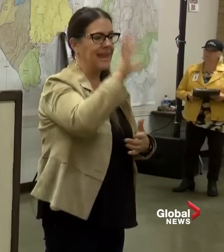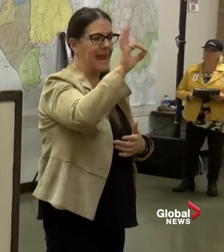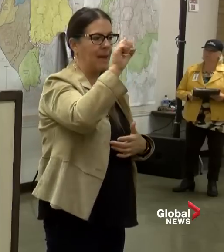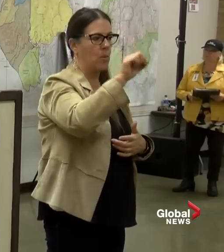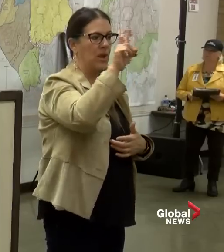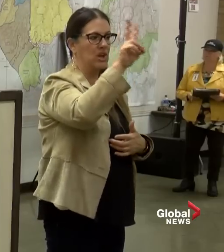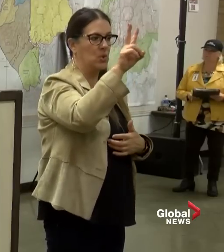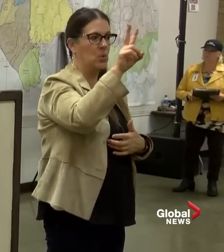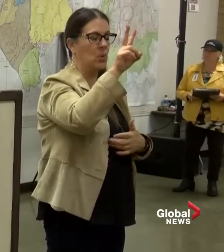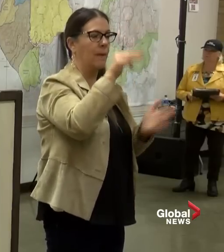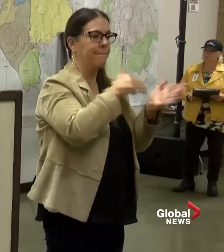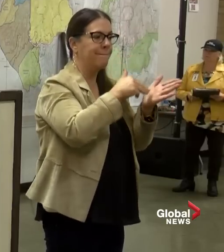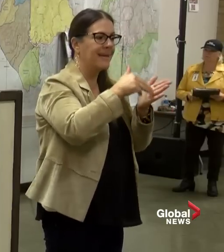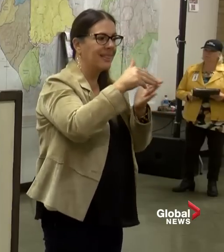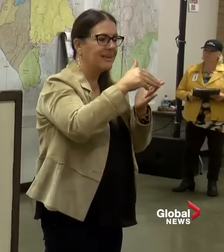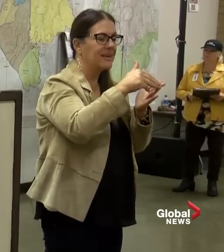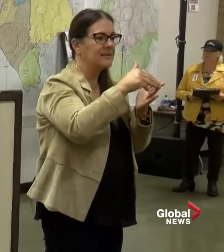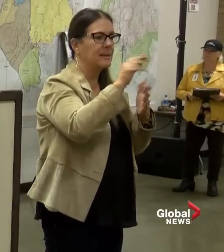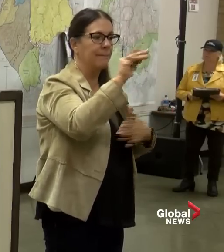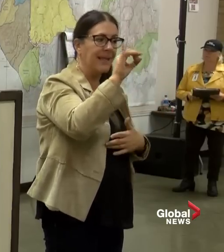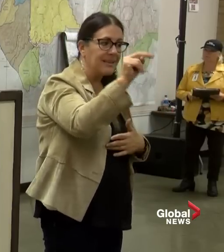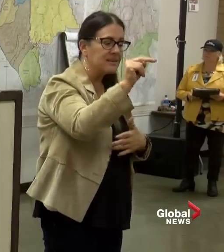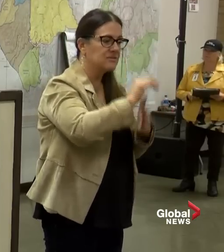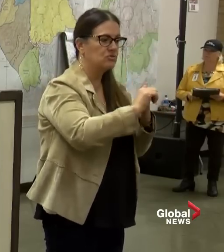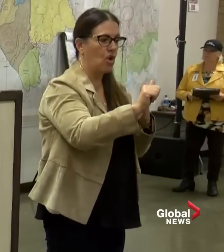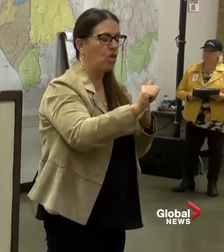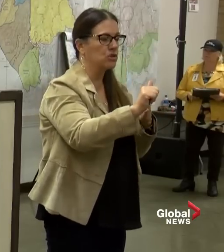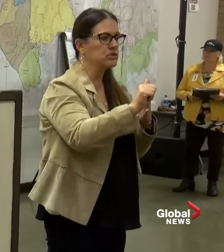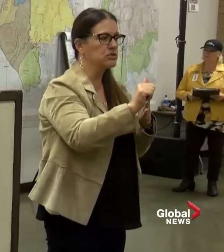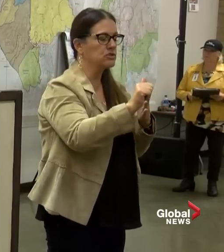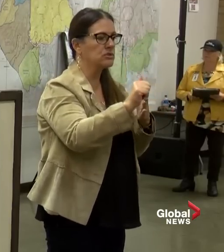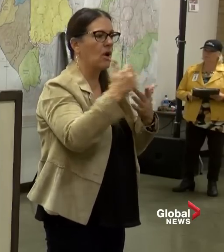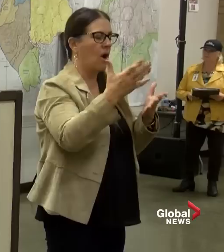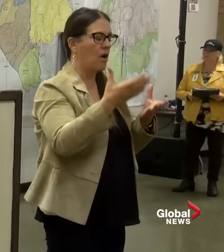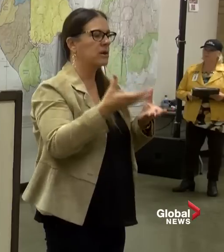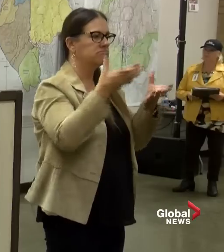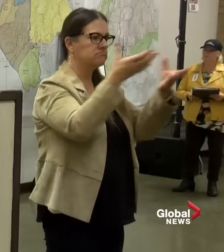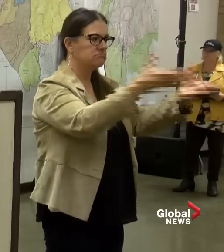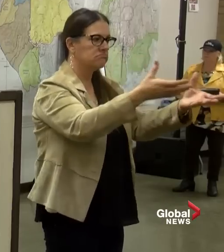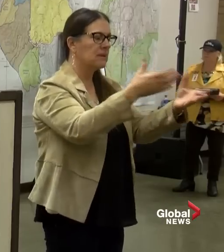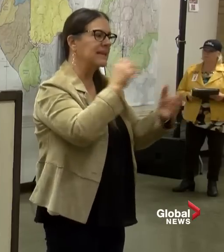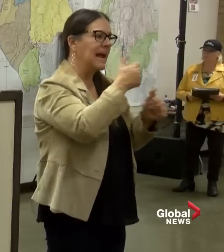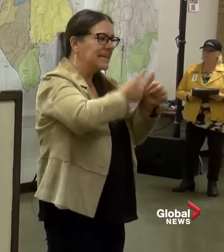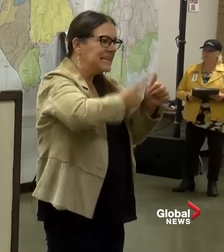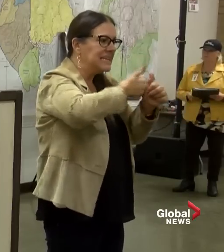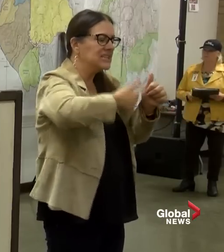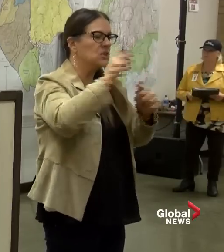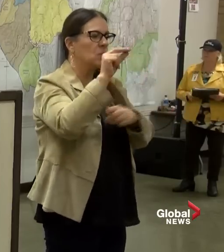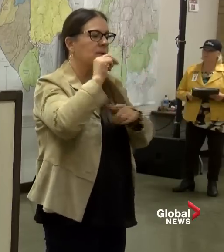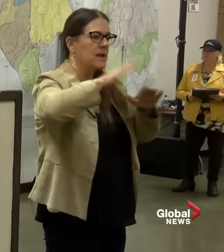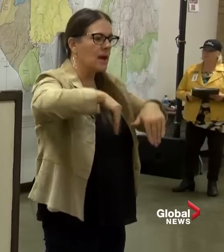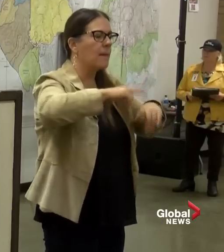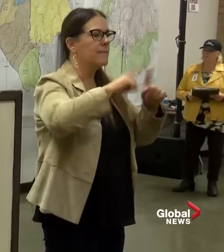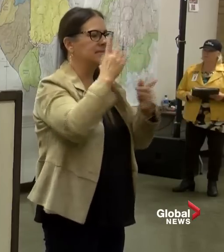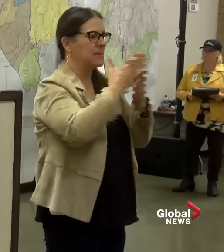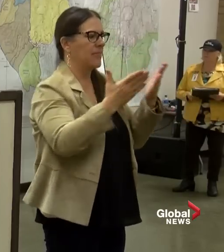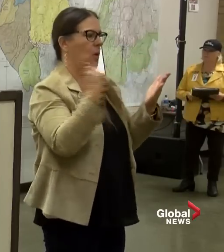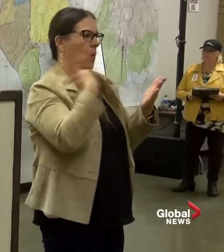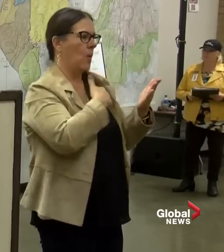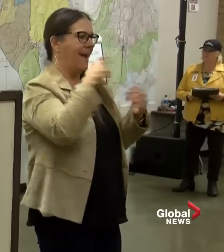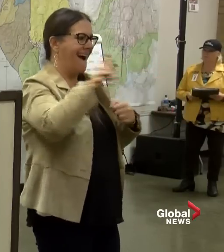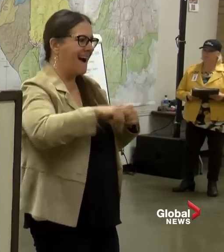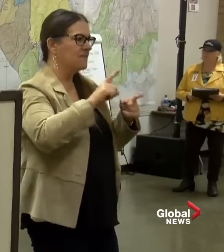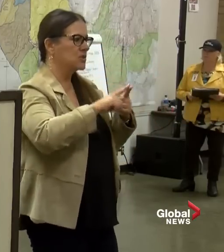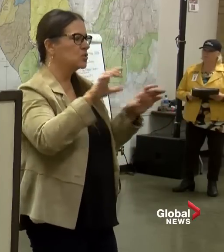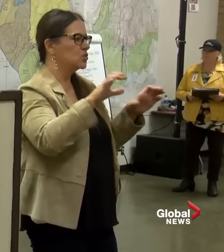$9.2 million is already in those households' hands. Not each and every one of them, because there is something that we have to do,